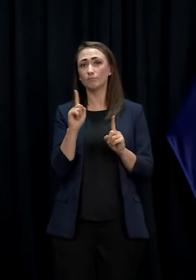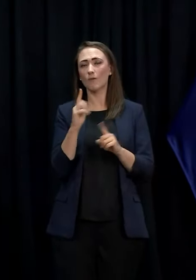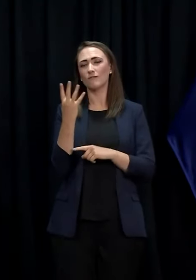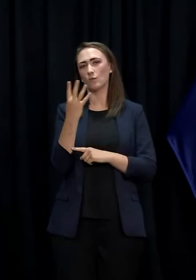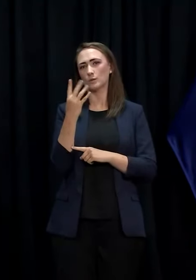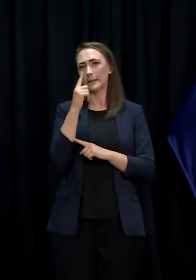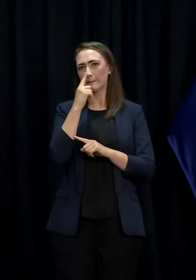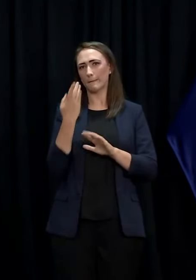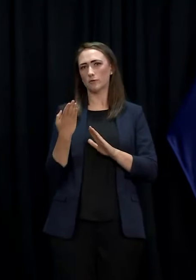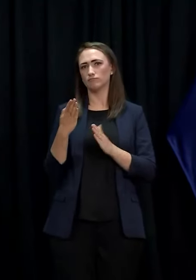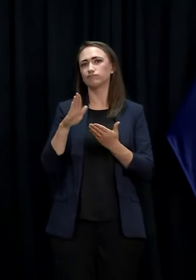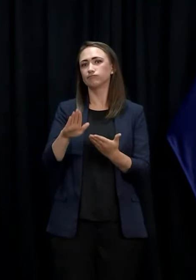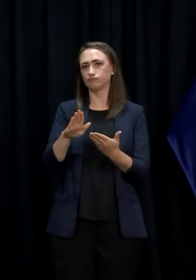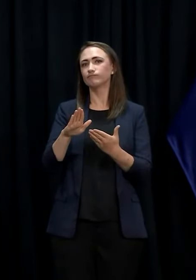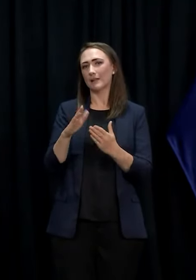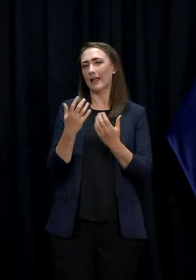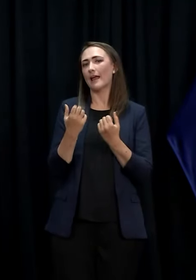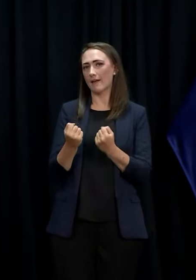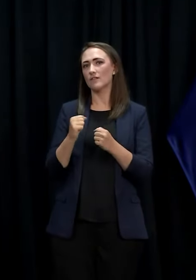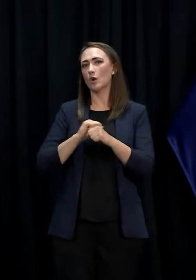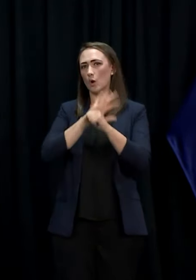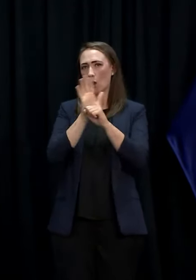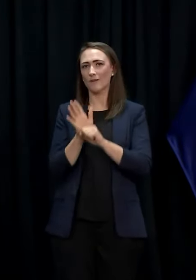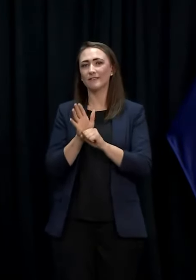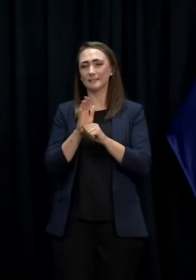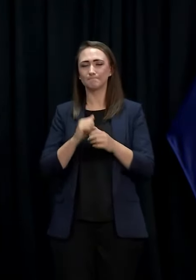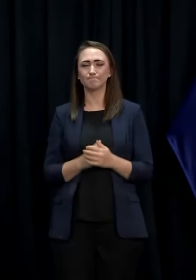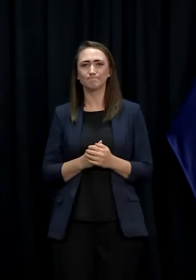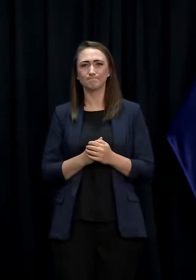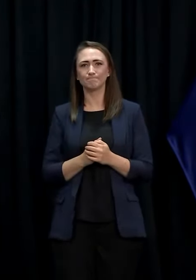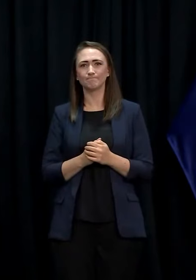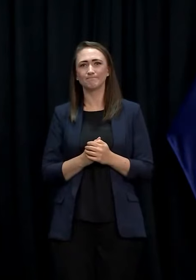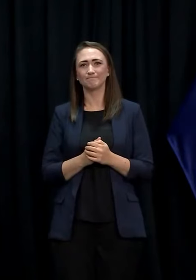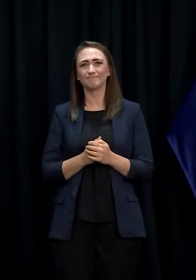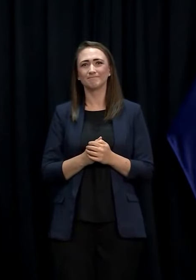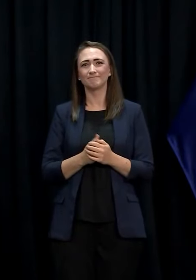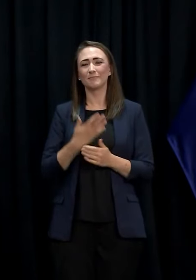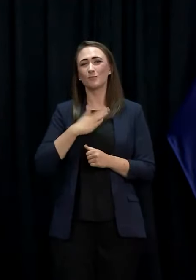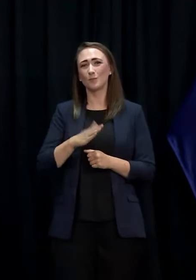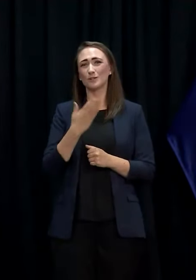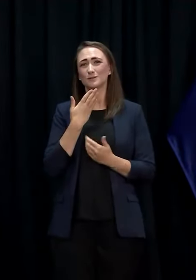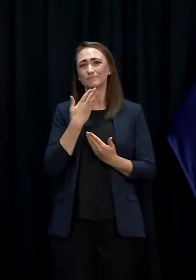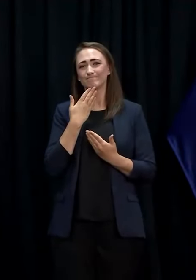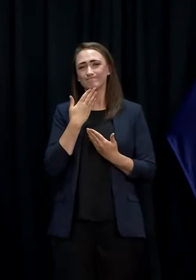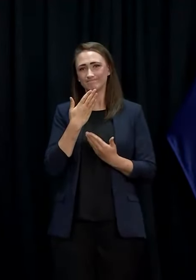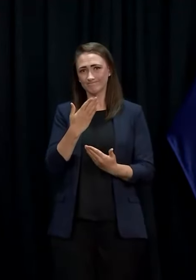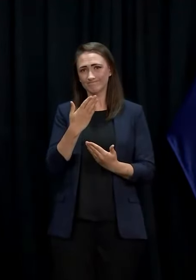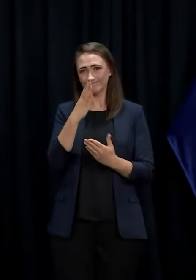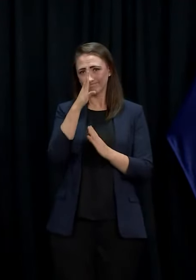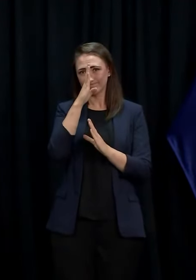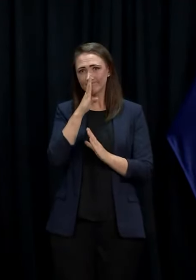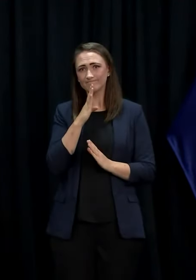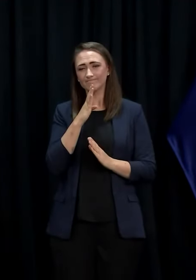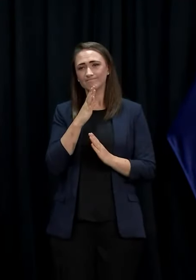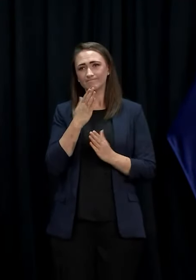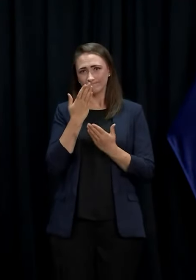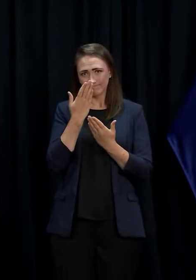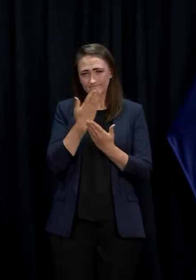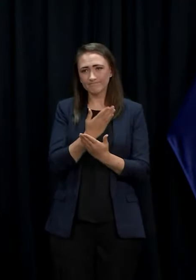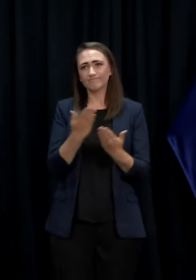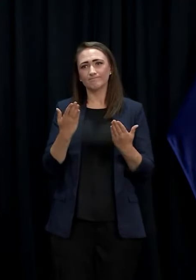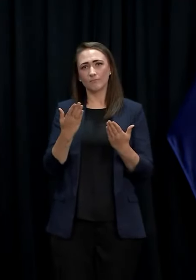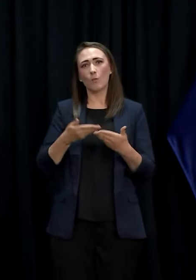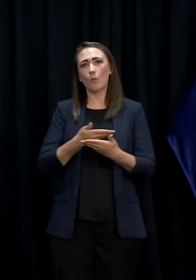COVID-19, and I do want to extend sympathies to everybody involved, their families, and those who